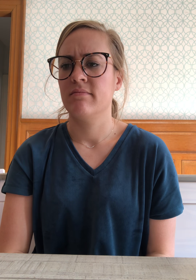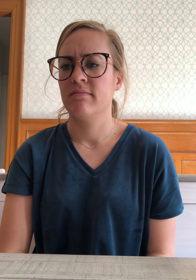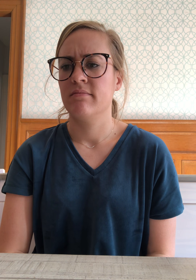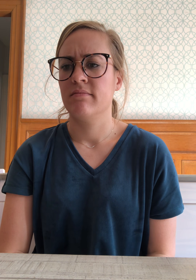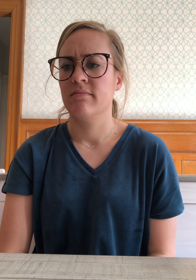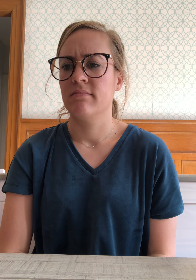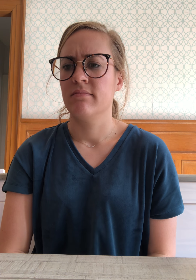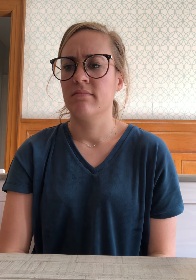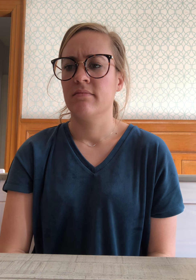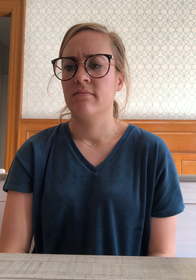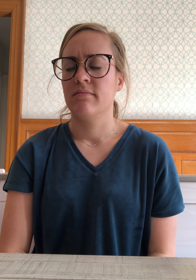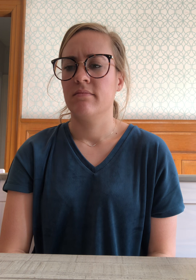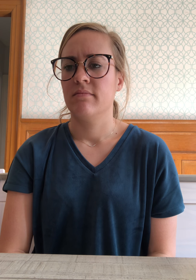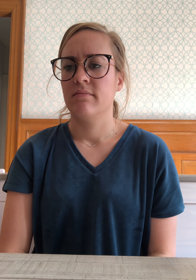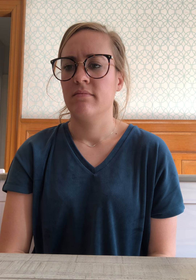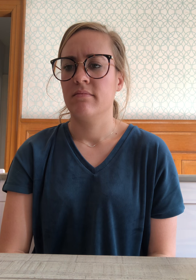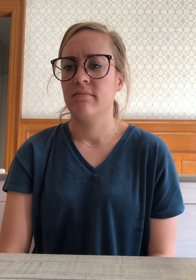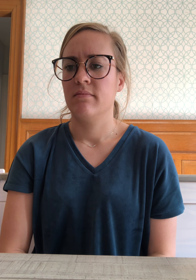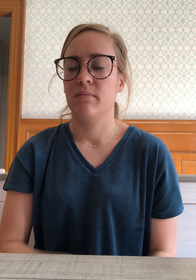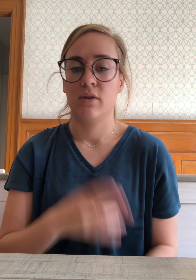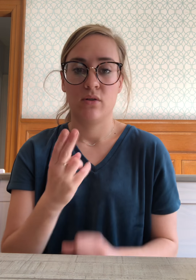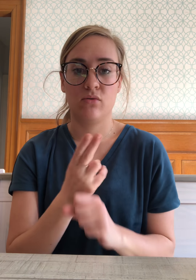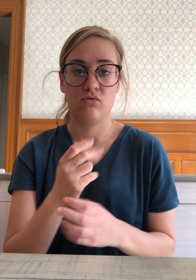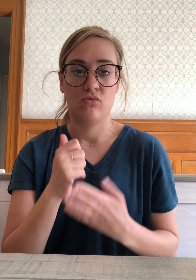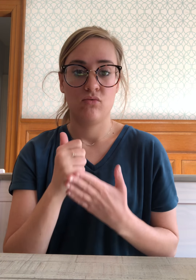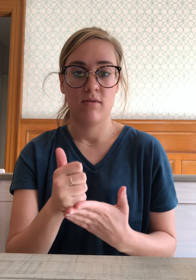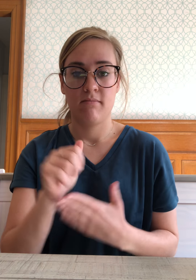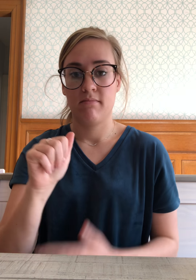used to assist anchorage.